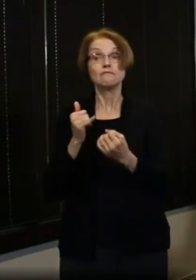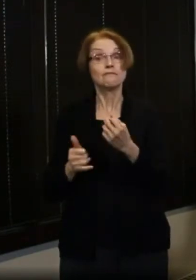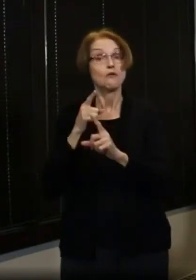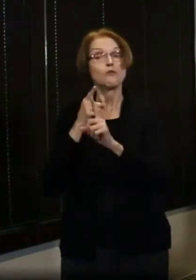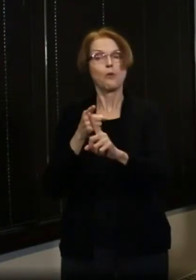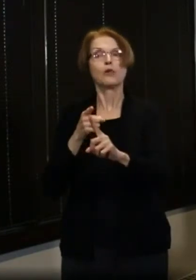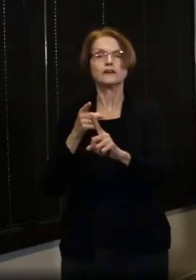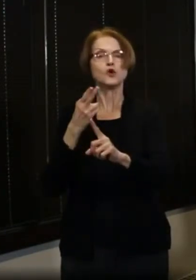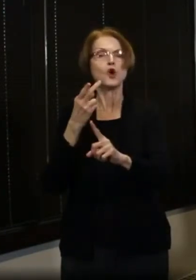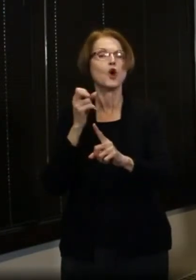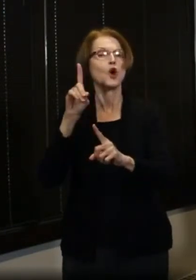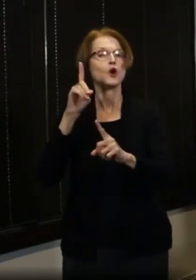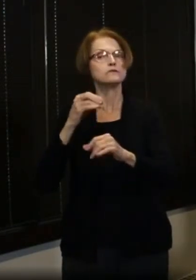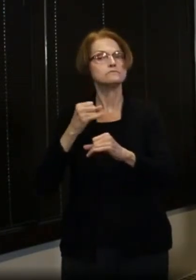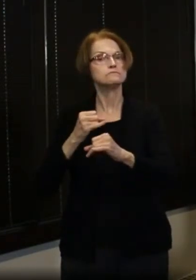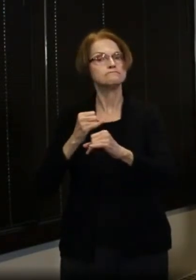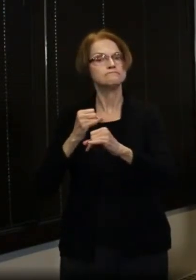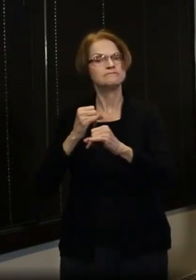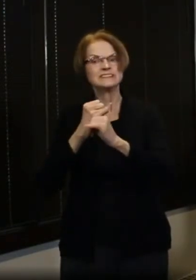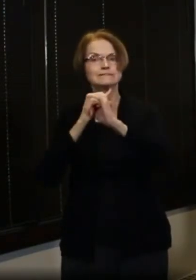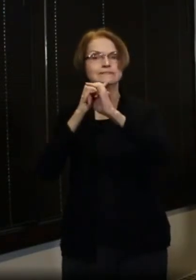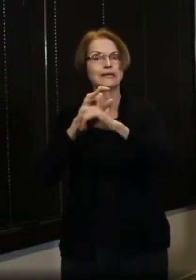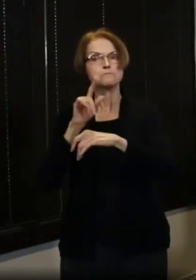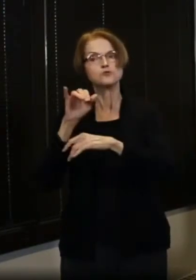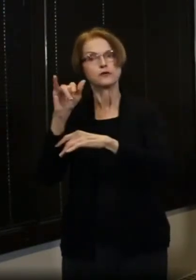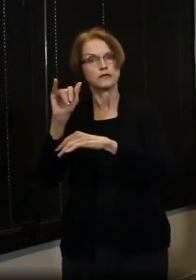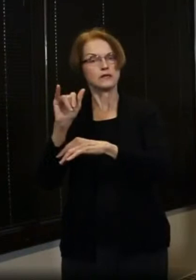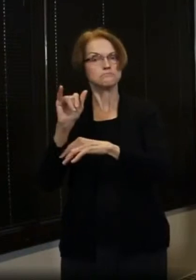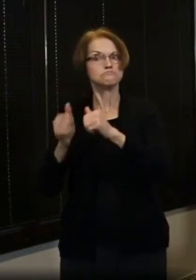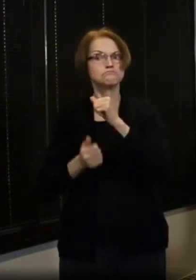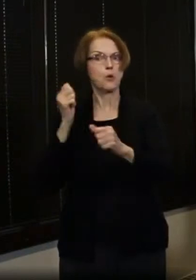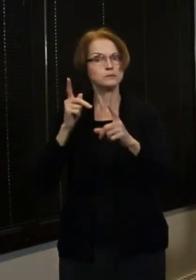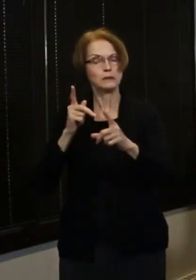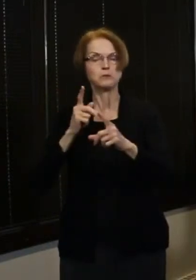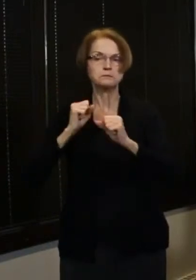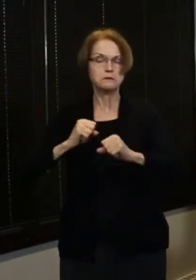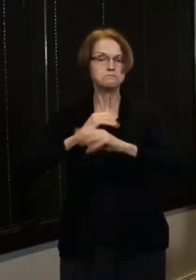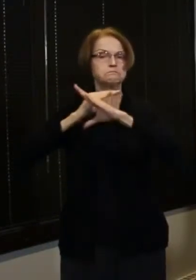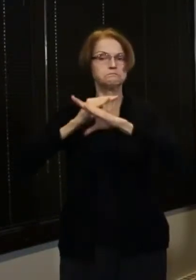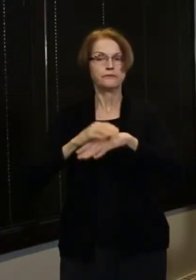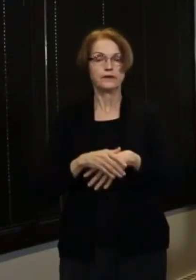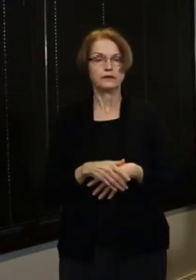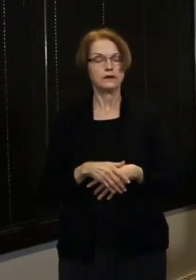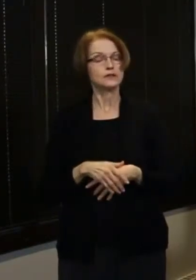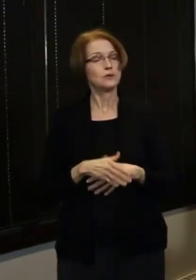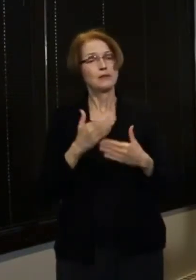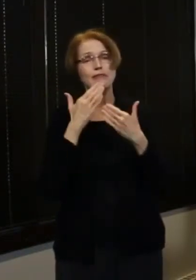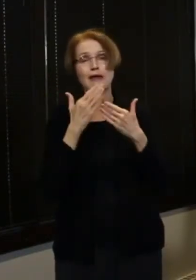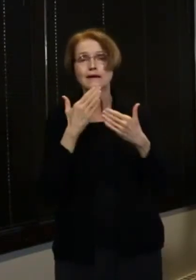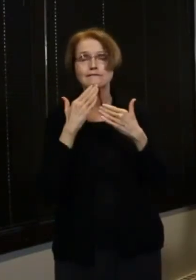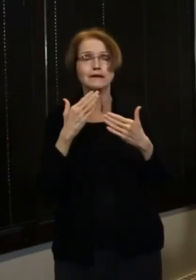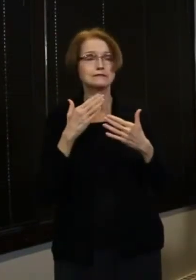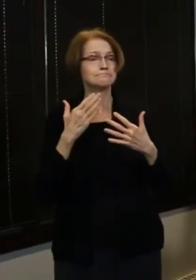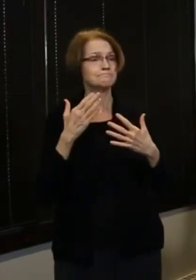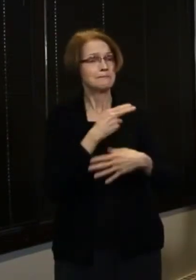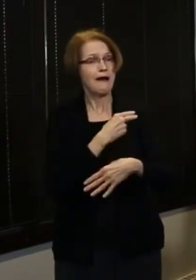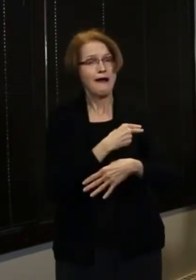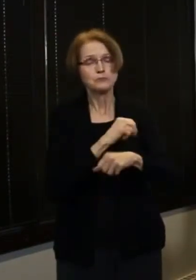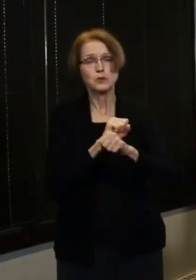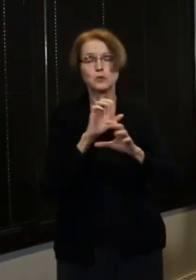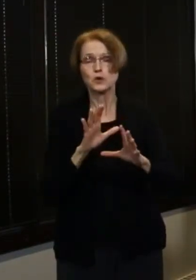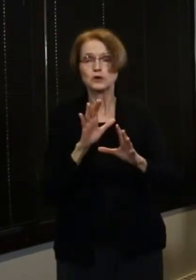of hope in our hospital staff as well, who, despite being exhausted, continue to care for those that are